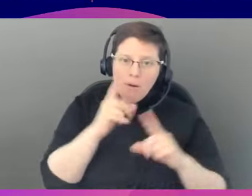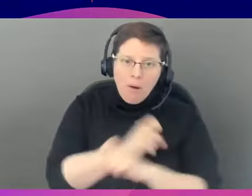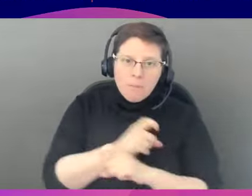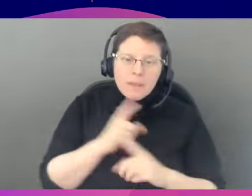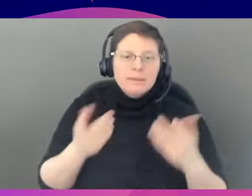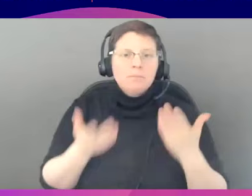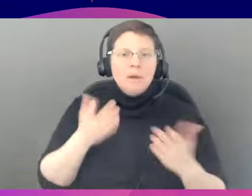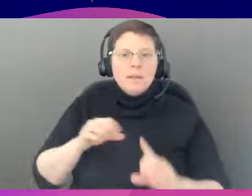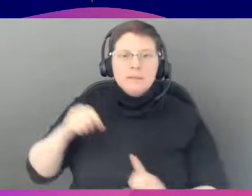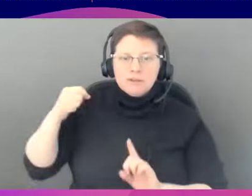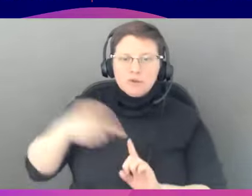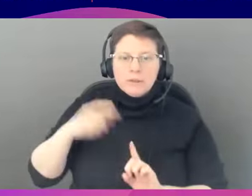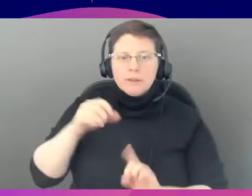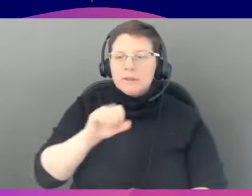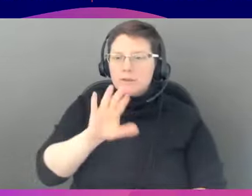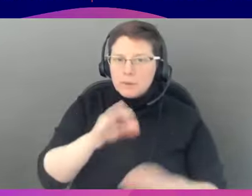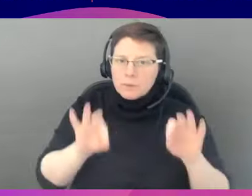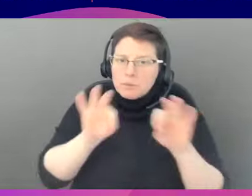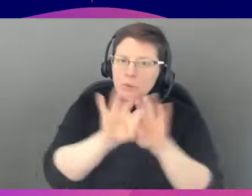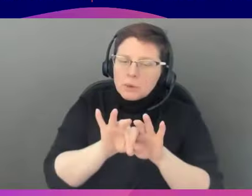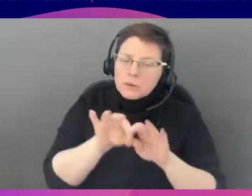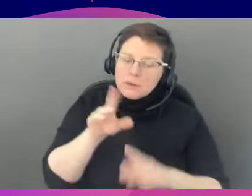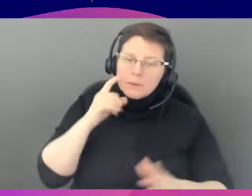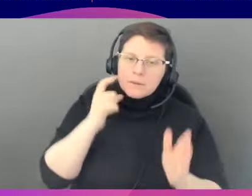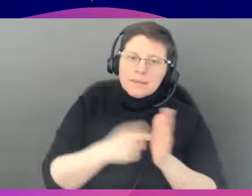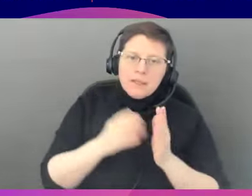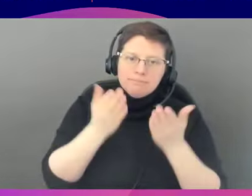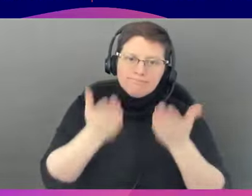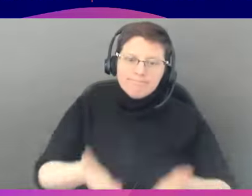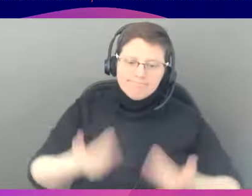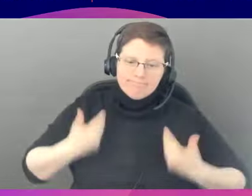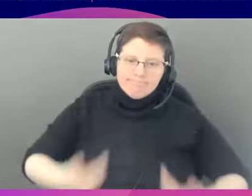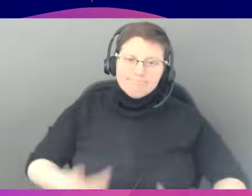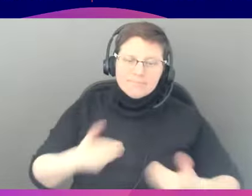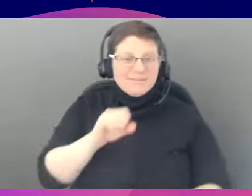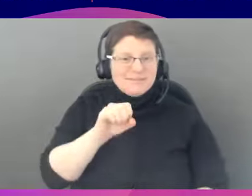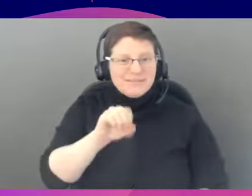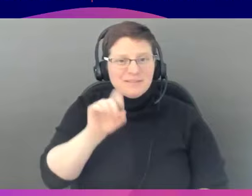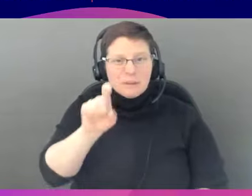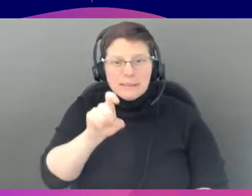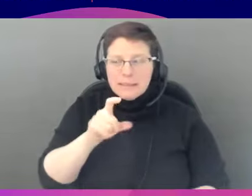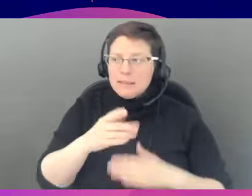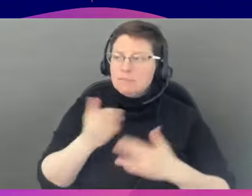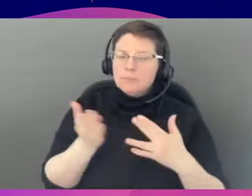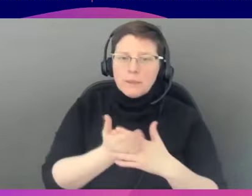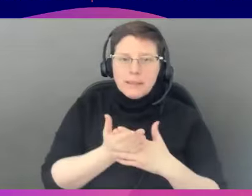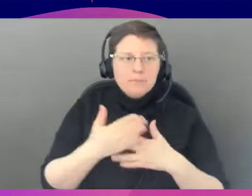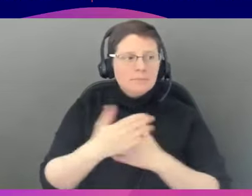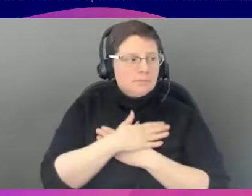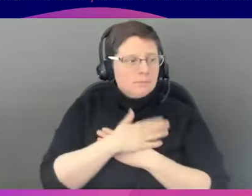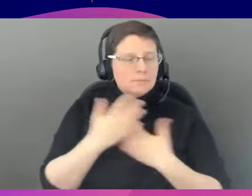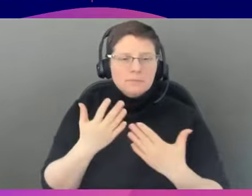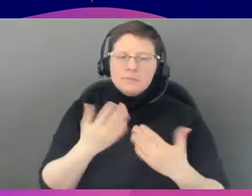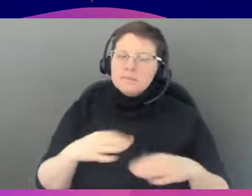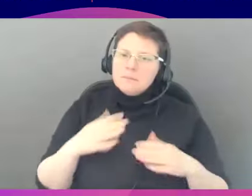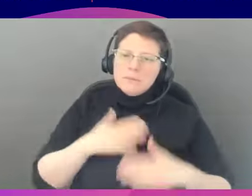So respect your own needs and take breaks as you see fit. We encourage you to stand and stretch and just be kind to yourself